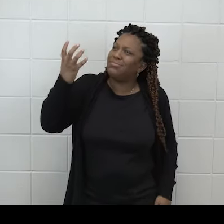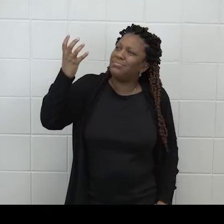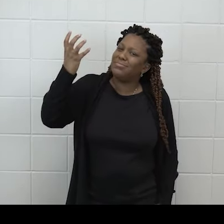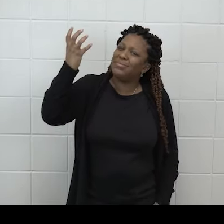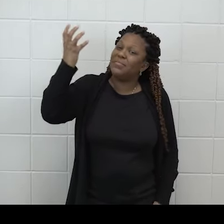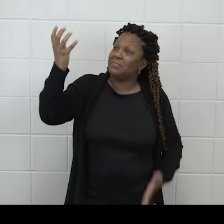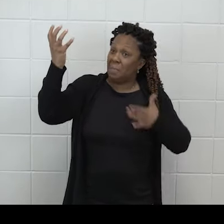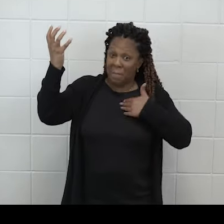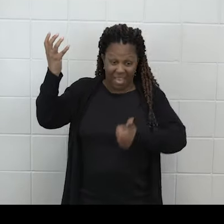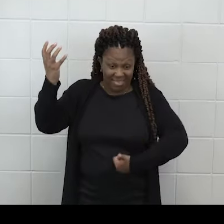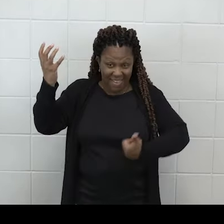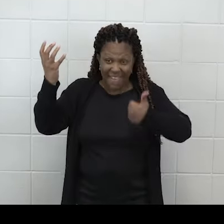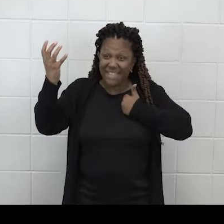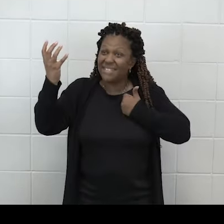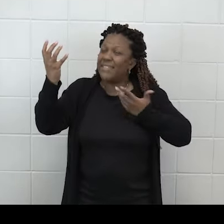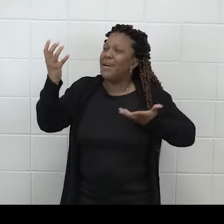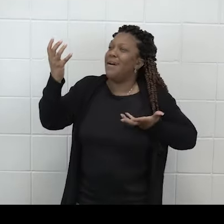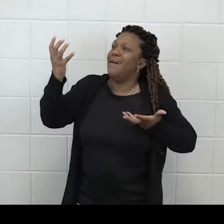my life.